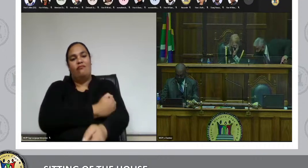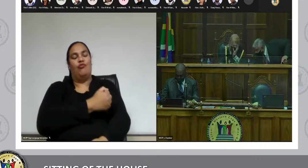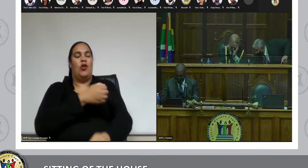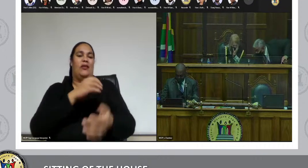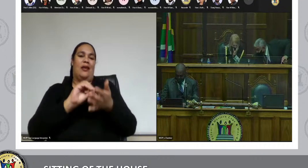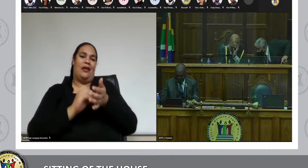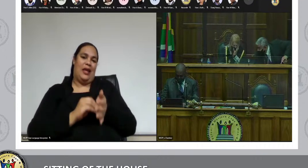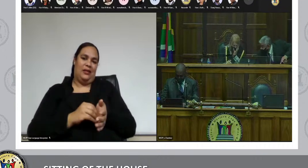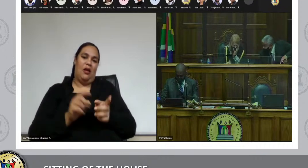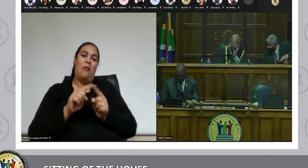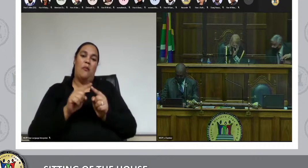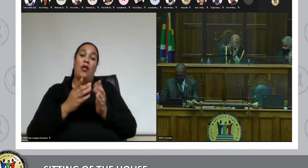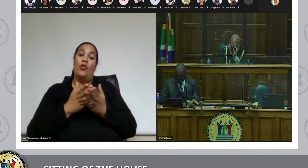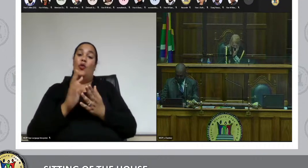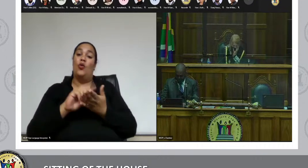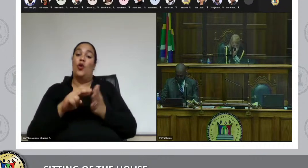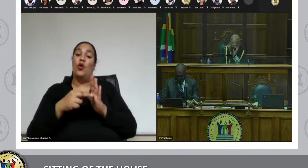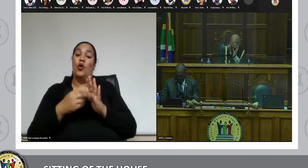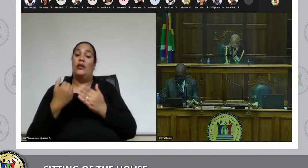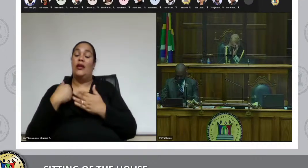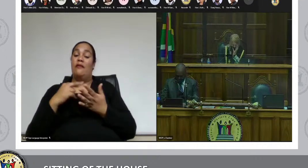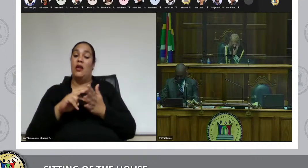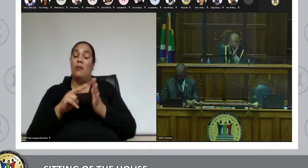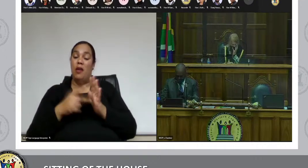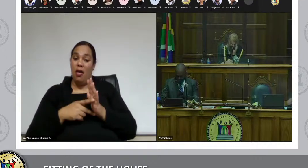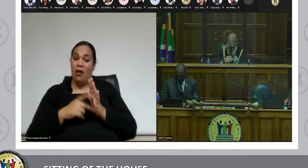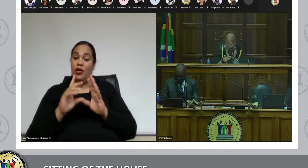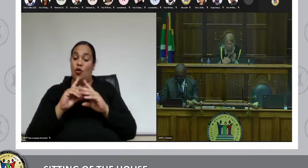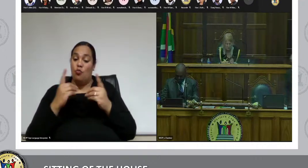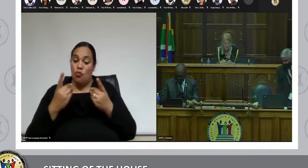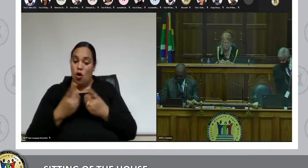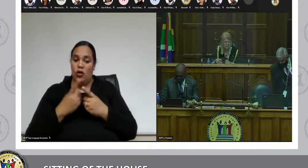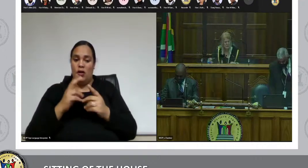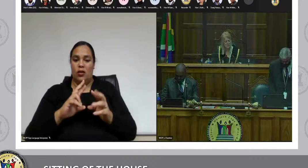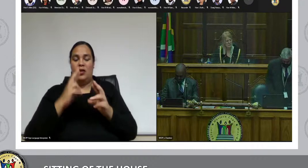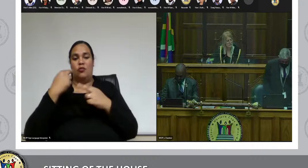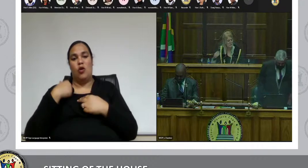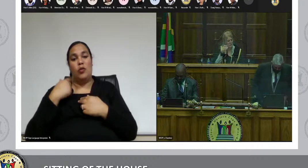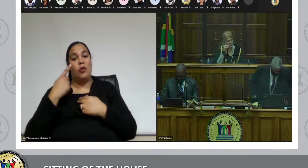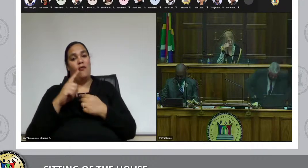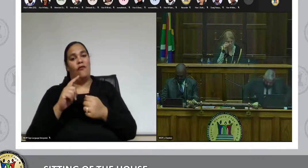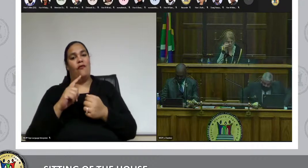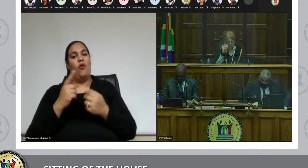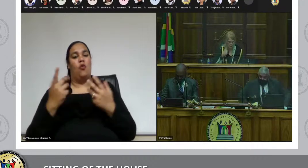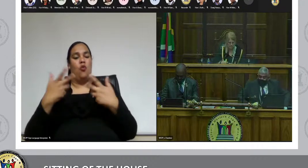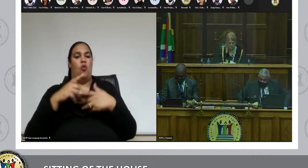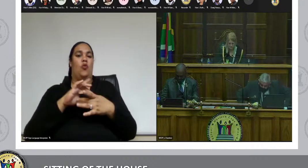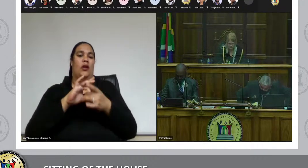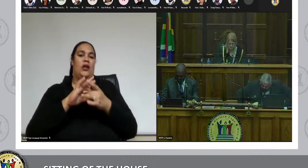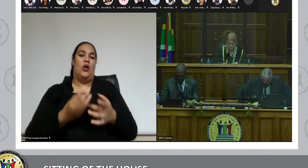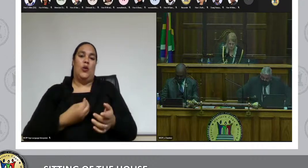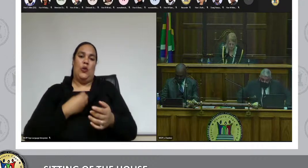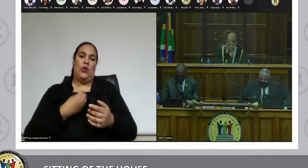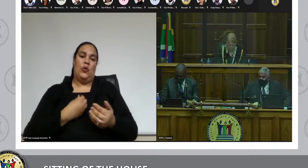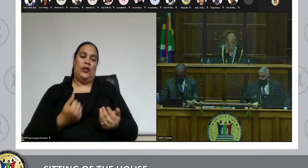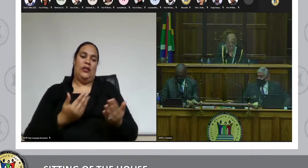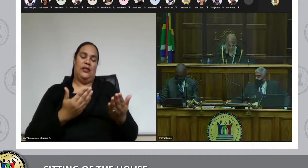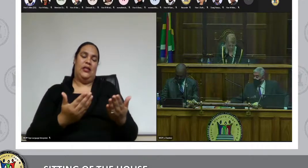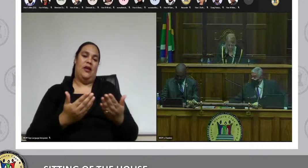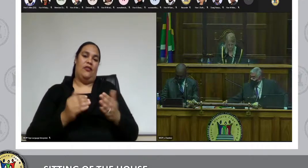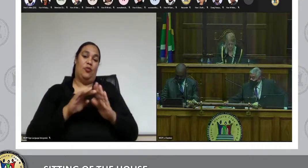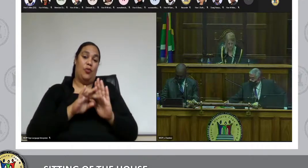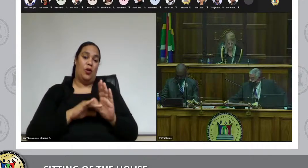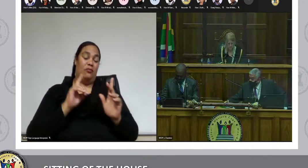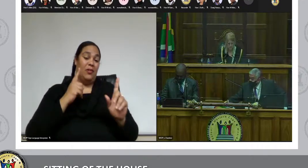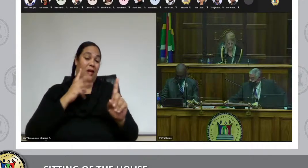gangsterism. And through the role in the safety plan, the department is responsible for the coordination of the youth in service programs